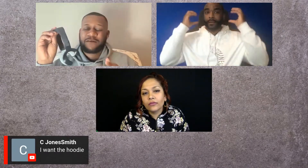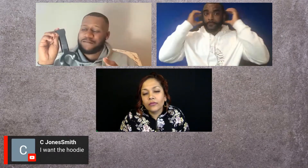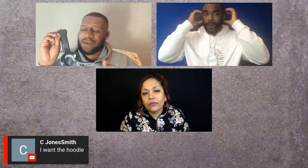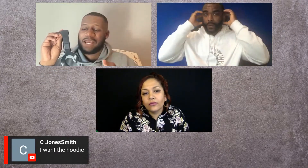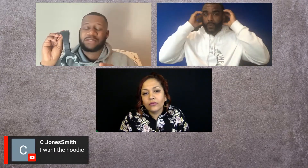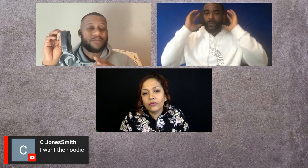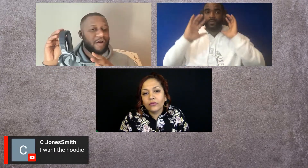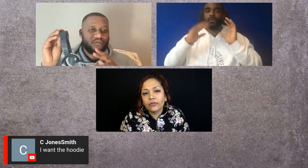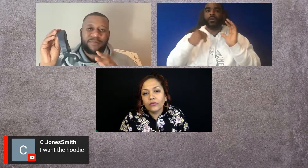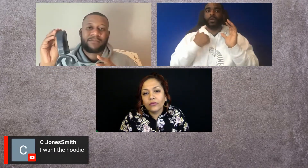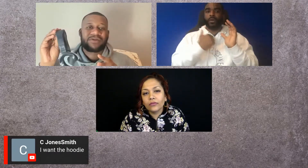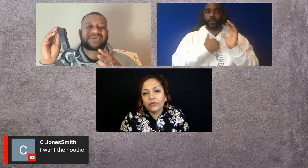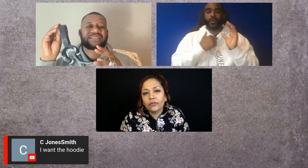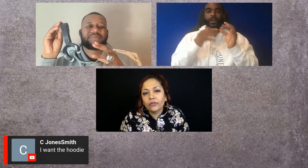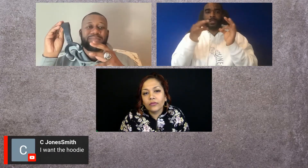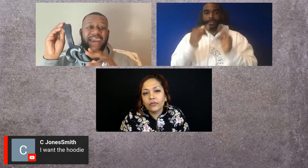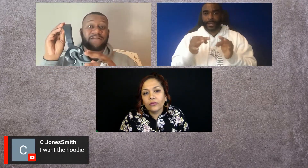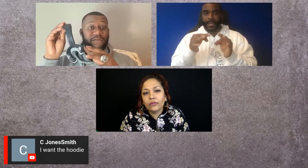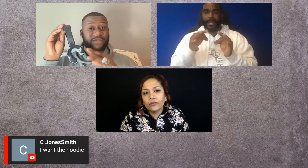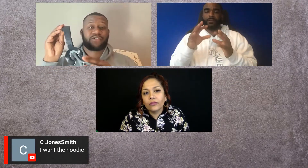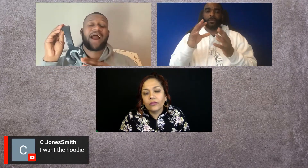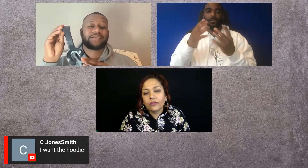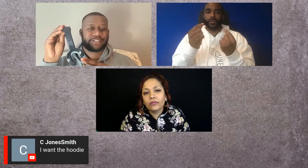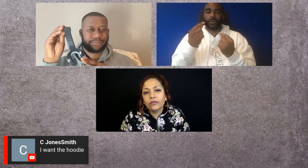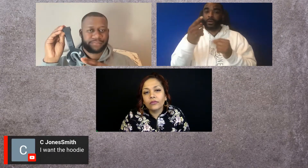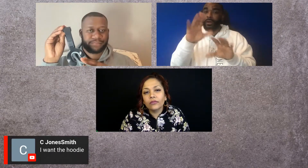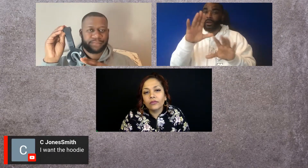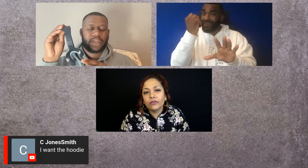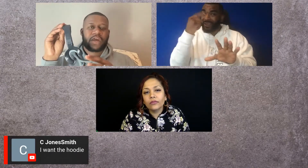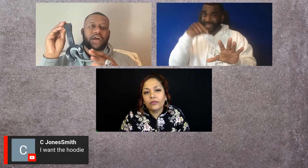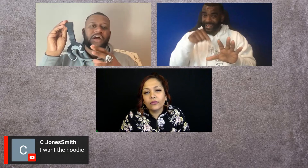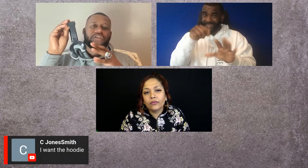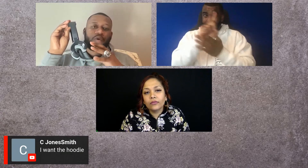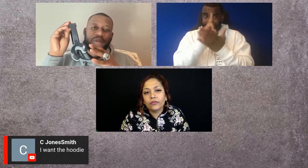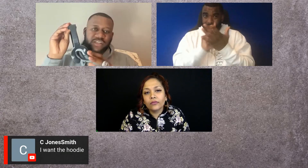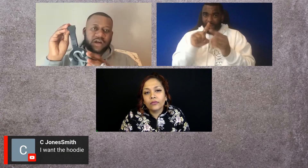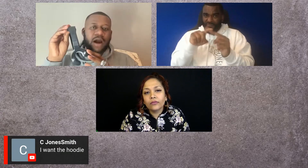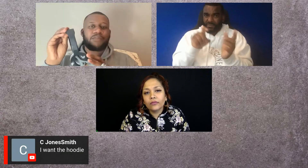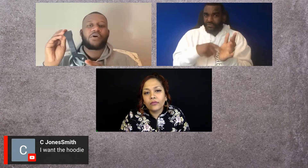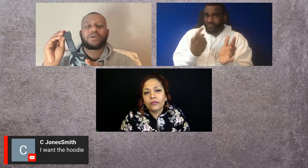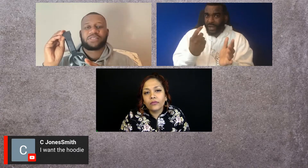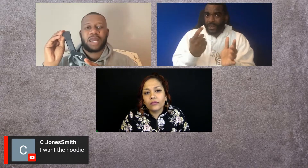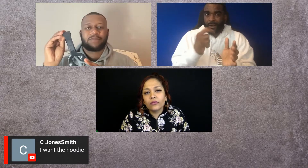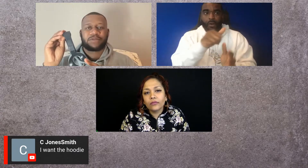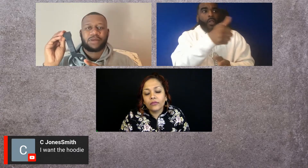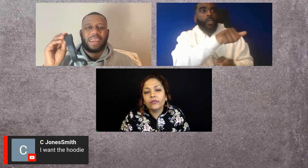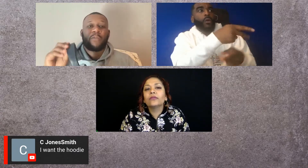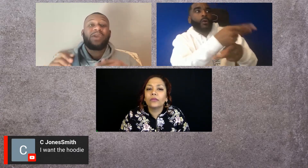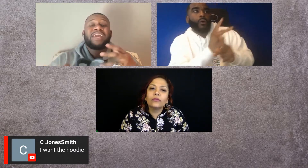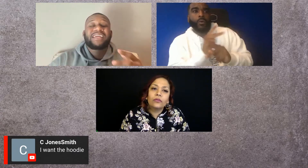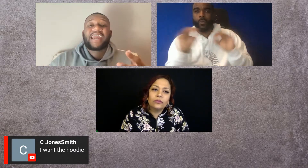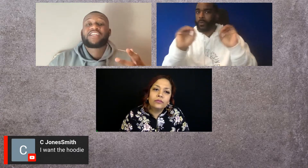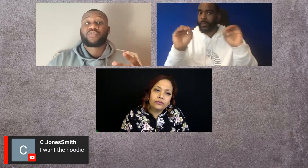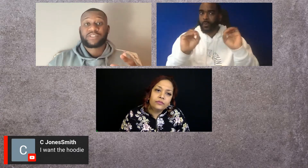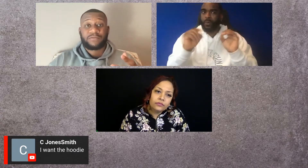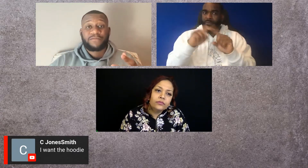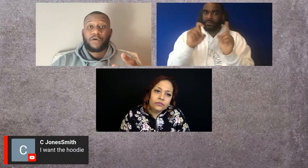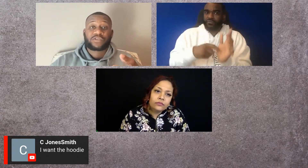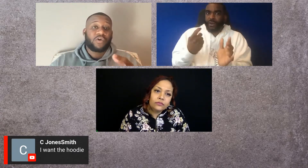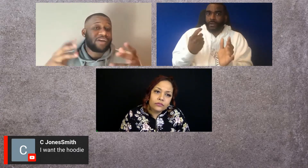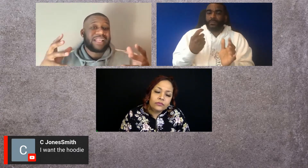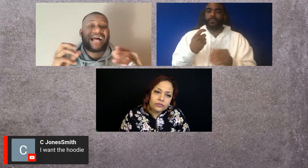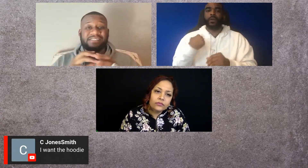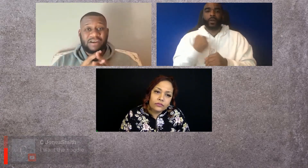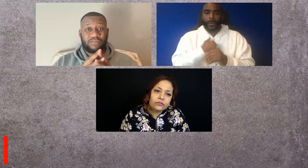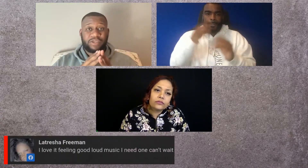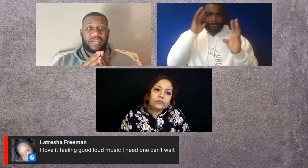we've been in a phase. Remember, this is made from scratch. So we took our prototypes and we engaged with some